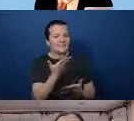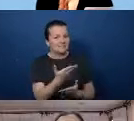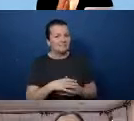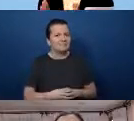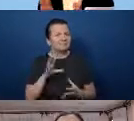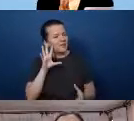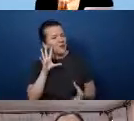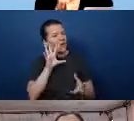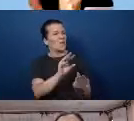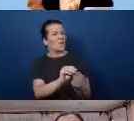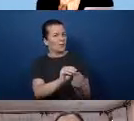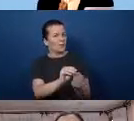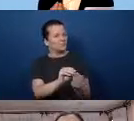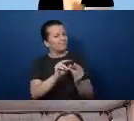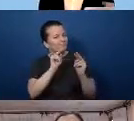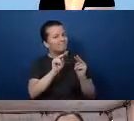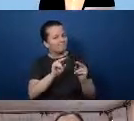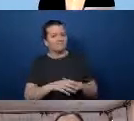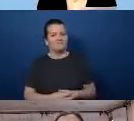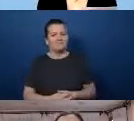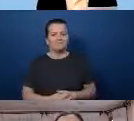remarks. Por favor.